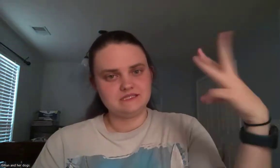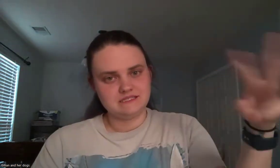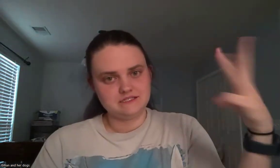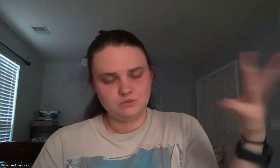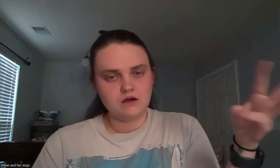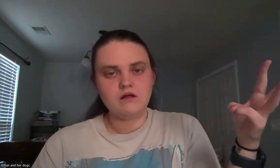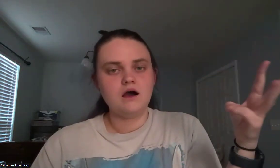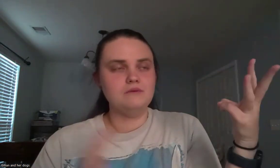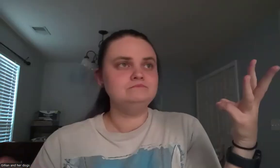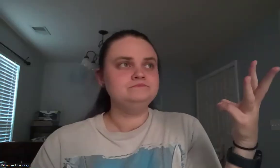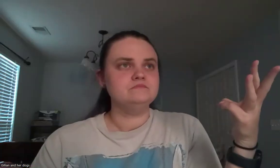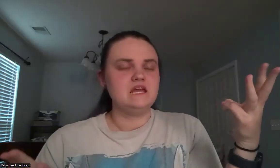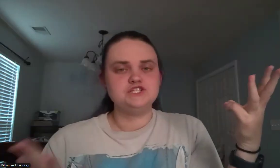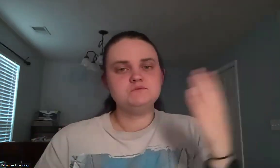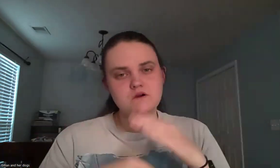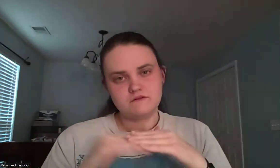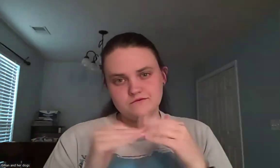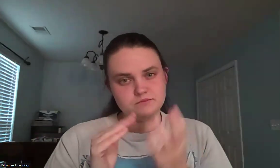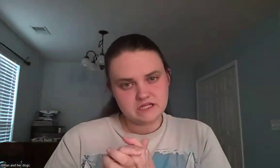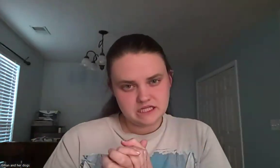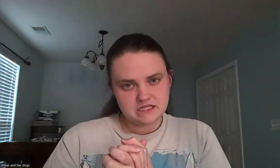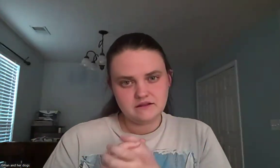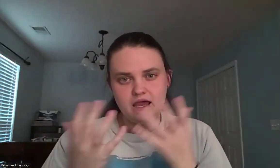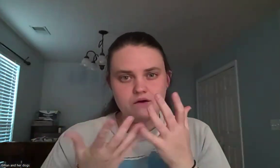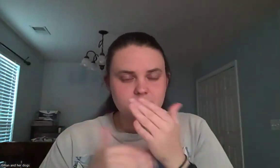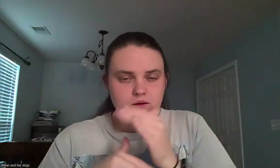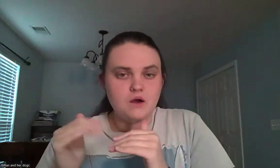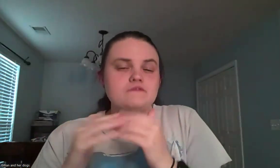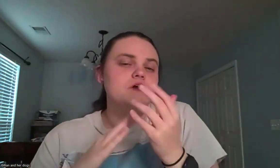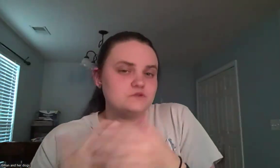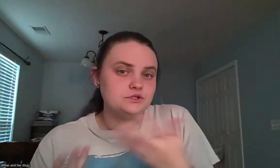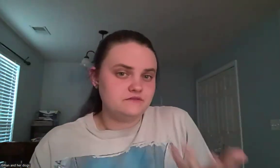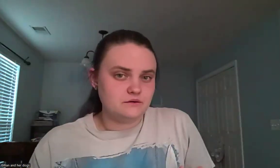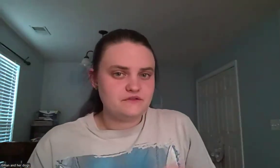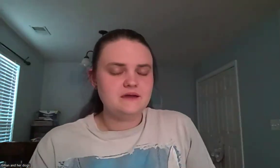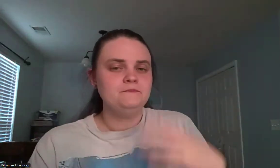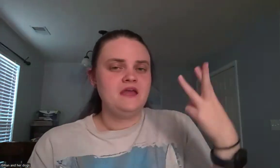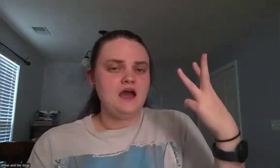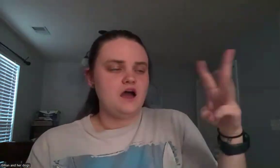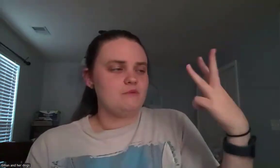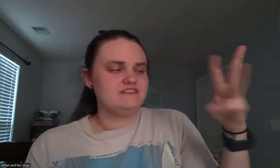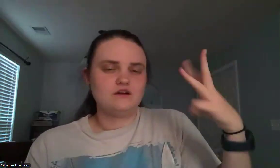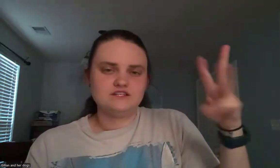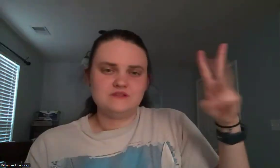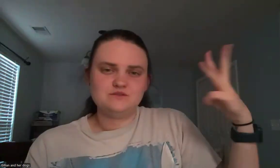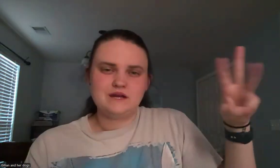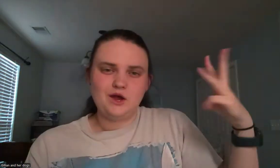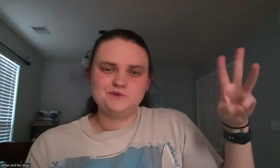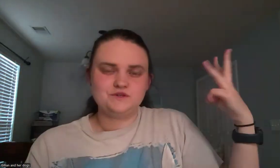16 as well. It's just more of a comfortability, like however comfortable you feel with it. I think also this one helps for